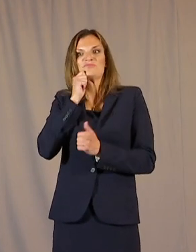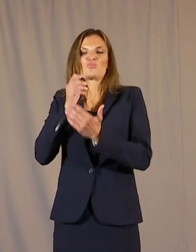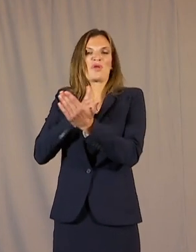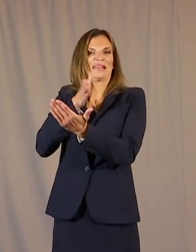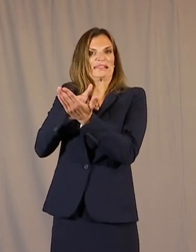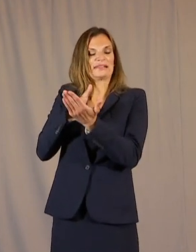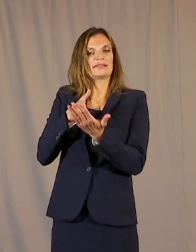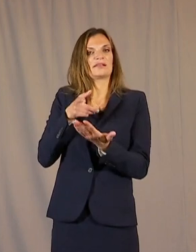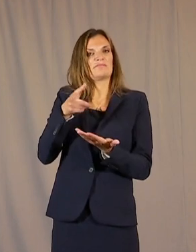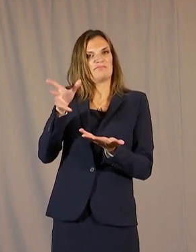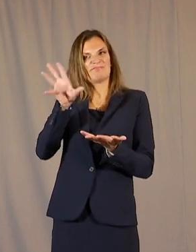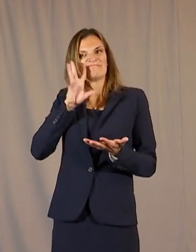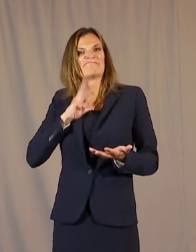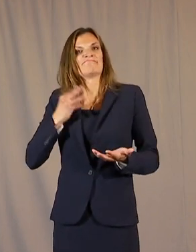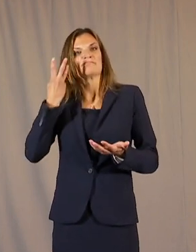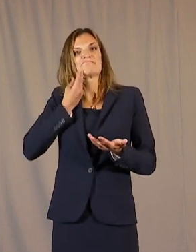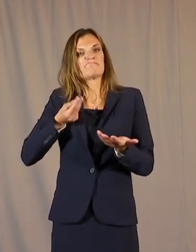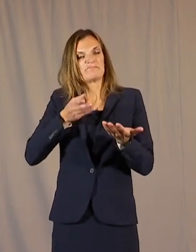and had